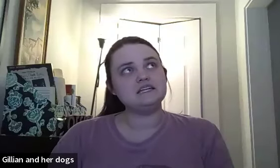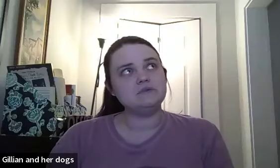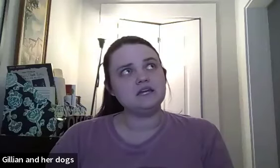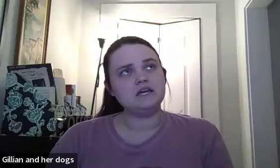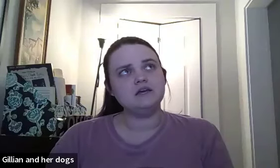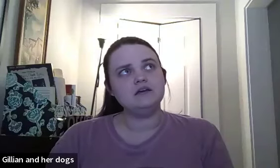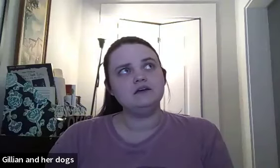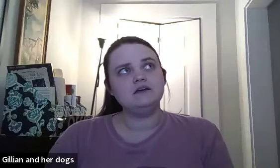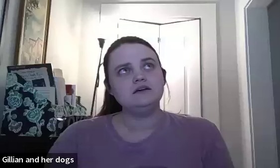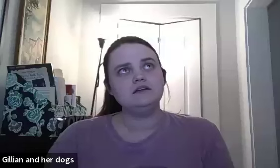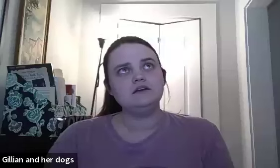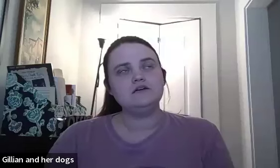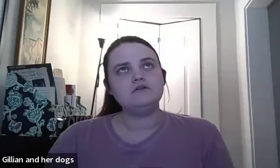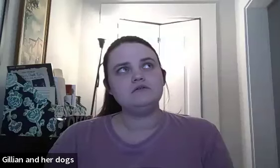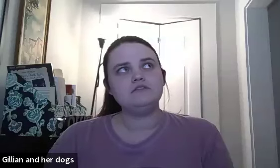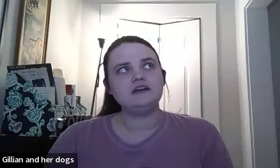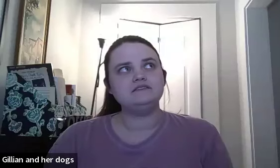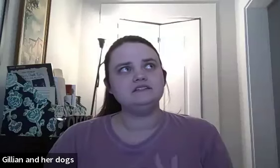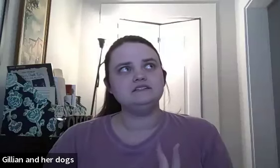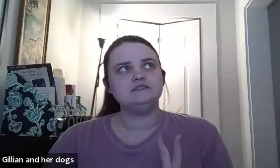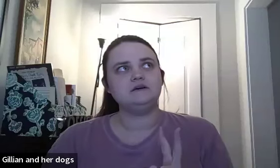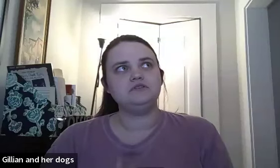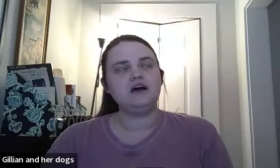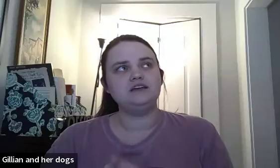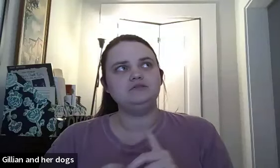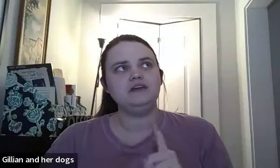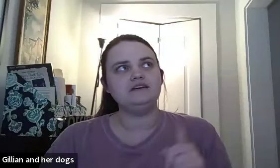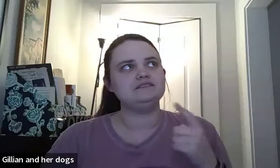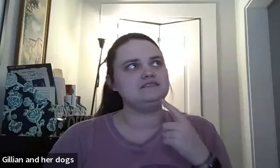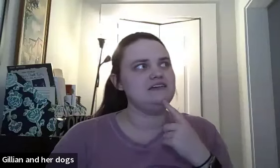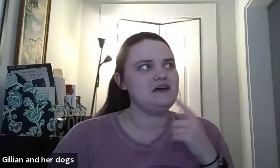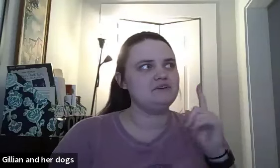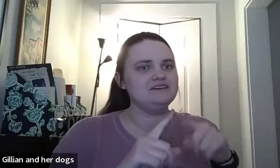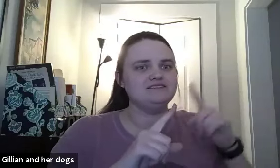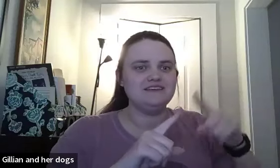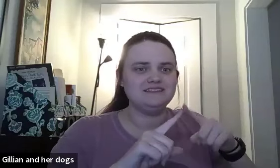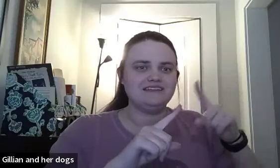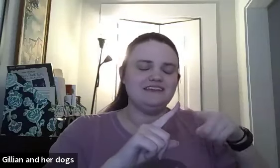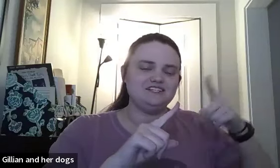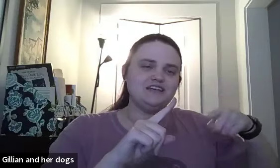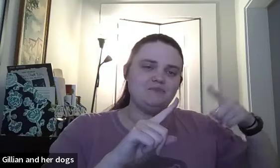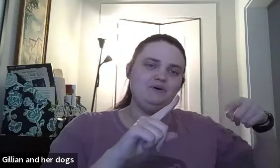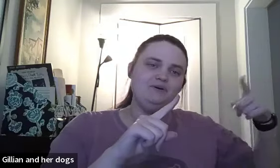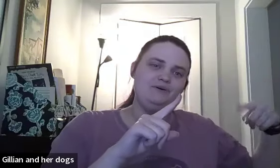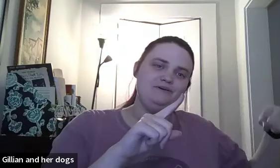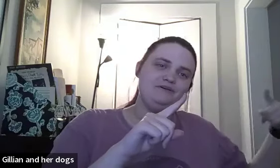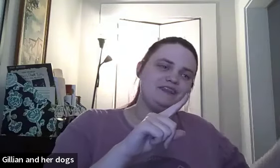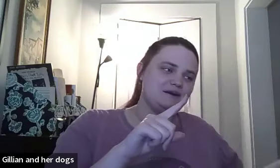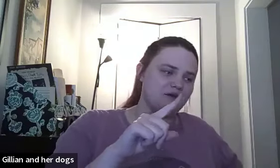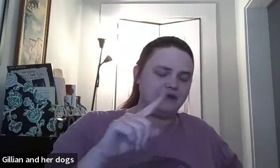and I'd be like, no, that doesn't apply. You can't say that because of this. And then it just kept, woo. And then I'm like,